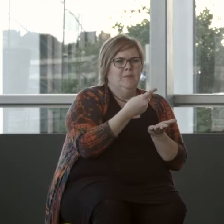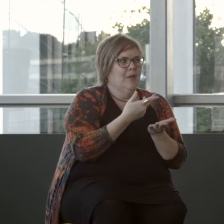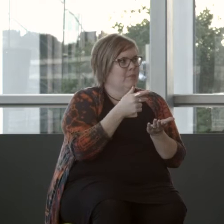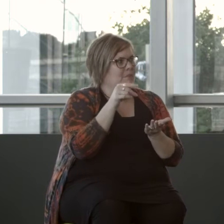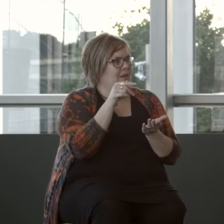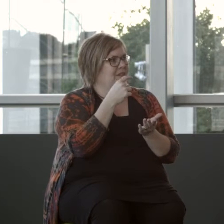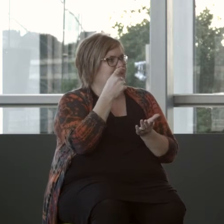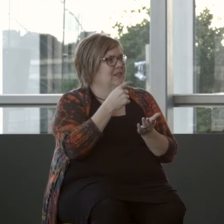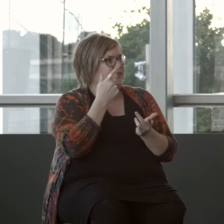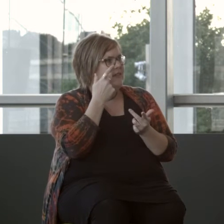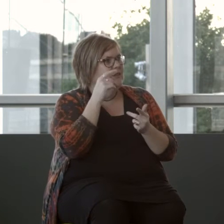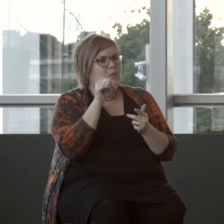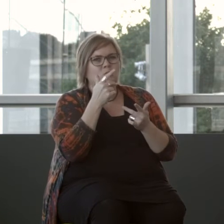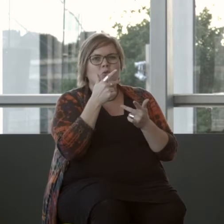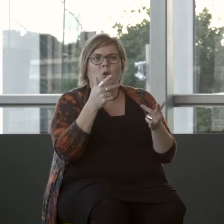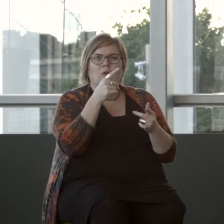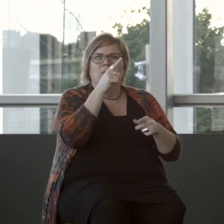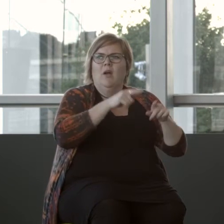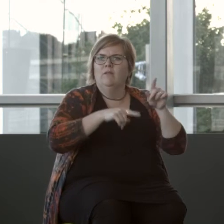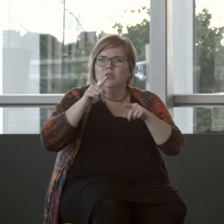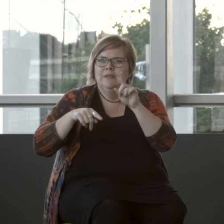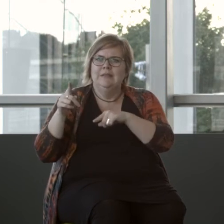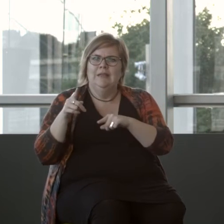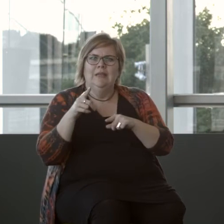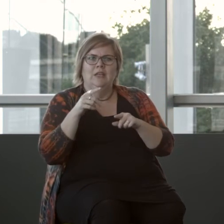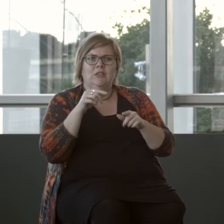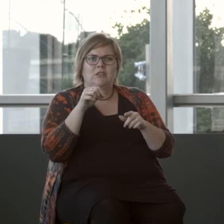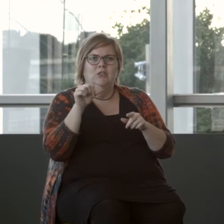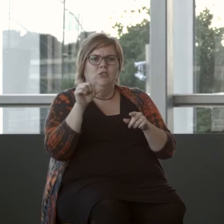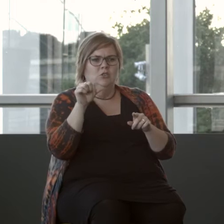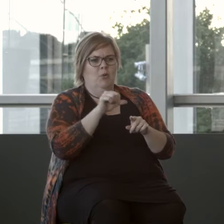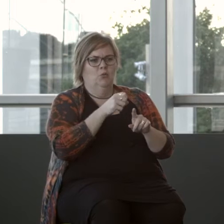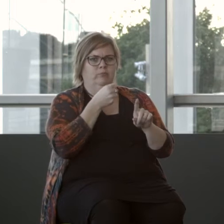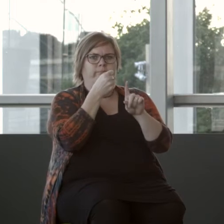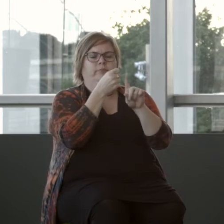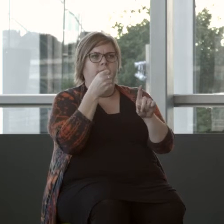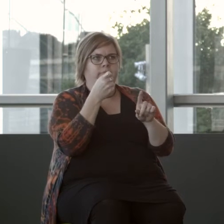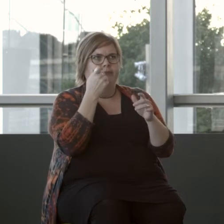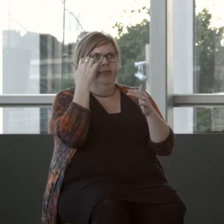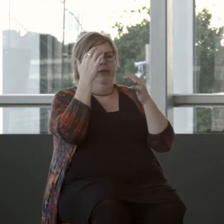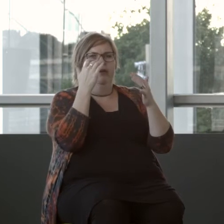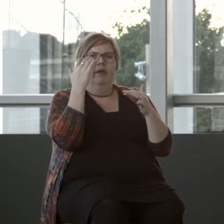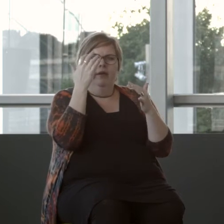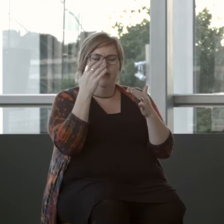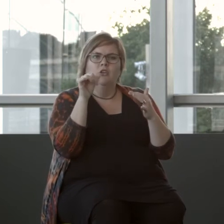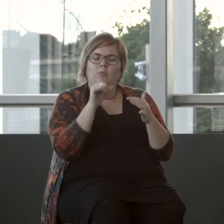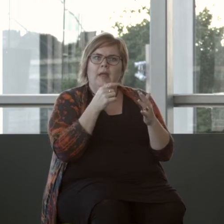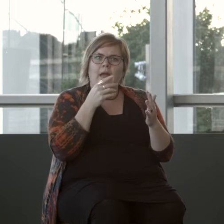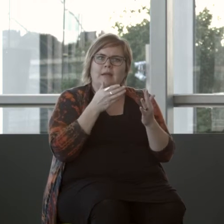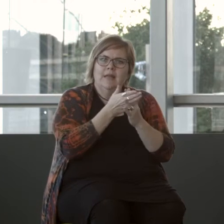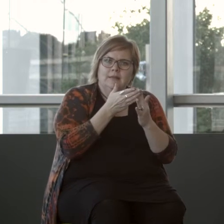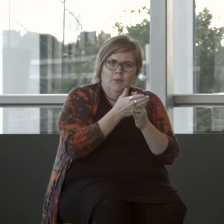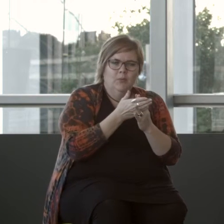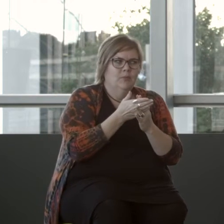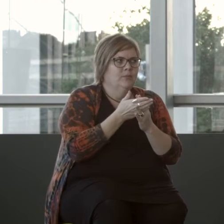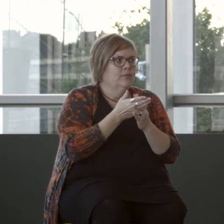experience. It's meant to be engaging and stimulating and thought-provoking and also accessible. And I try to make